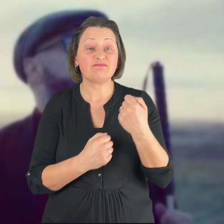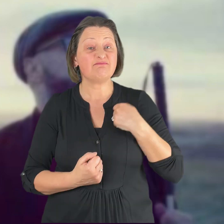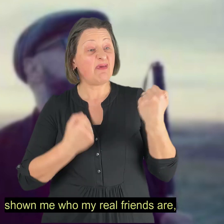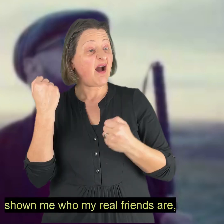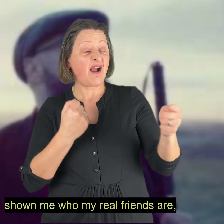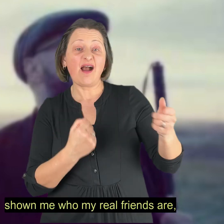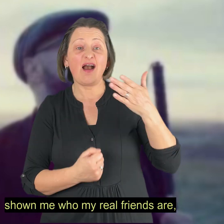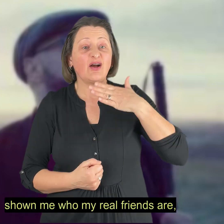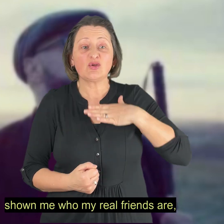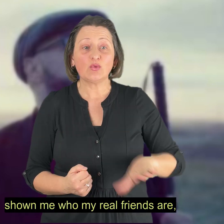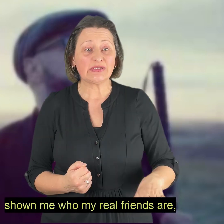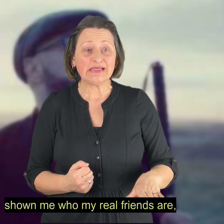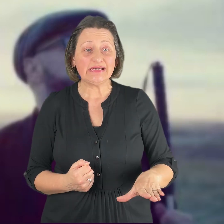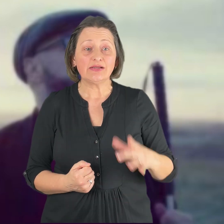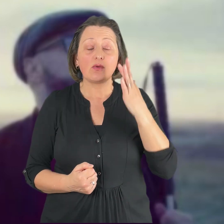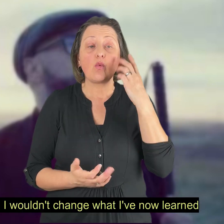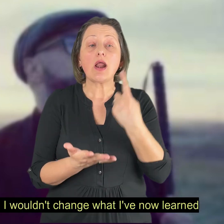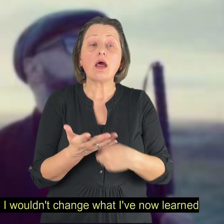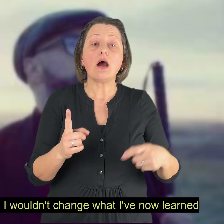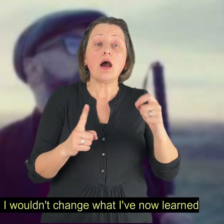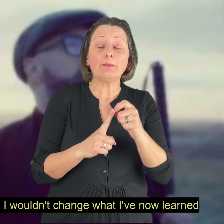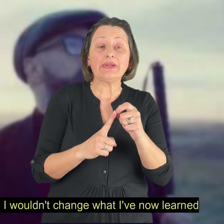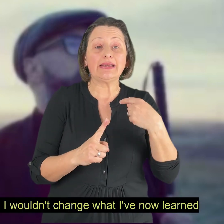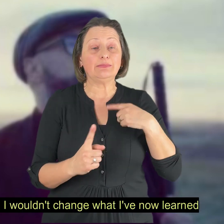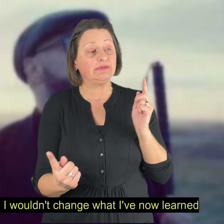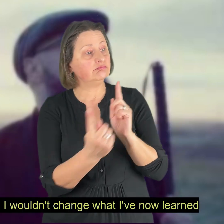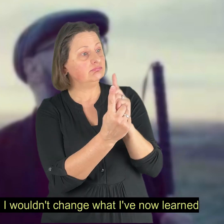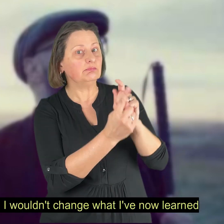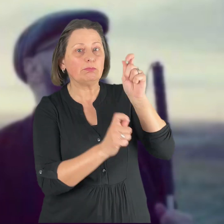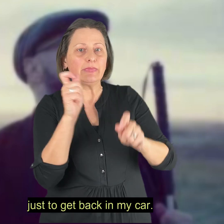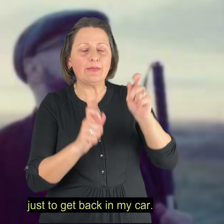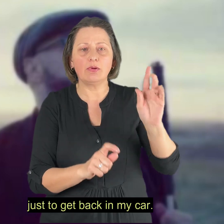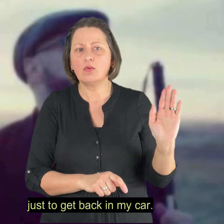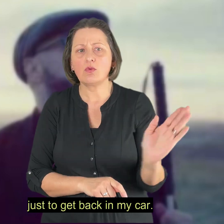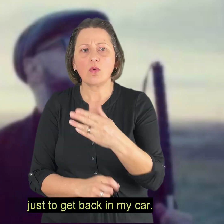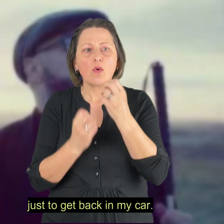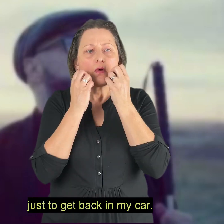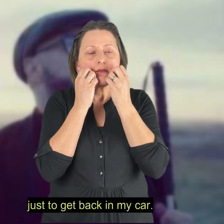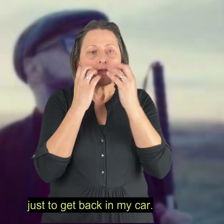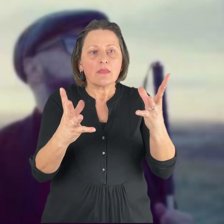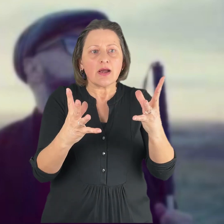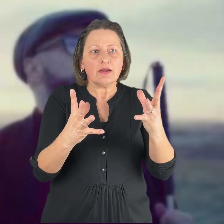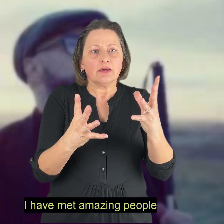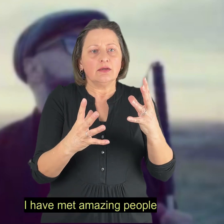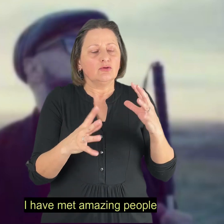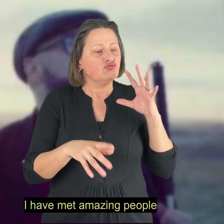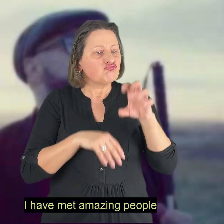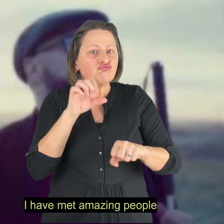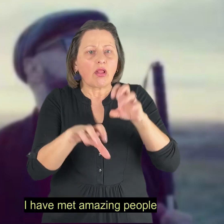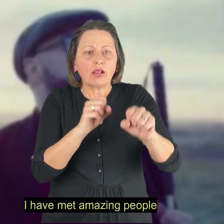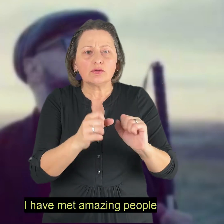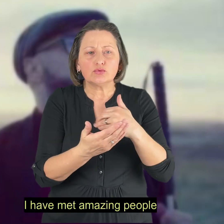important, shown me who my real friends are, and I wouldn't change what I've now learned just to get back in my car. I have